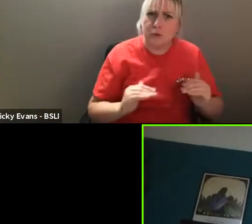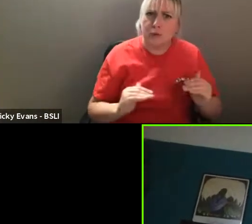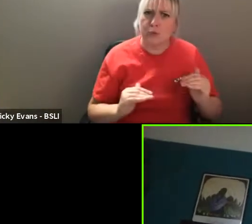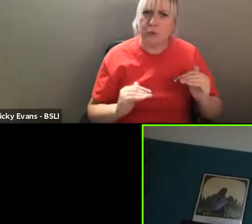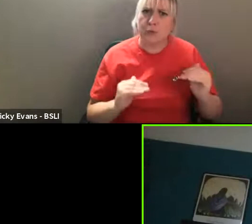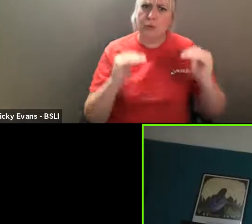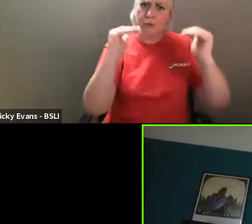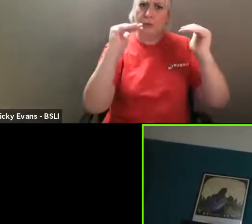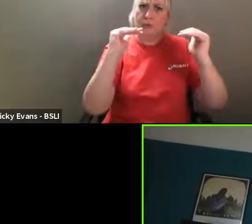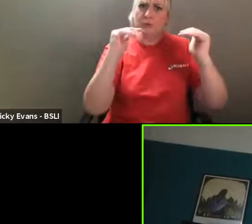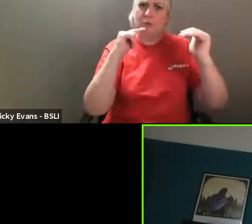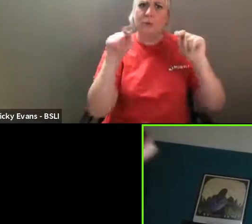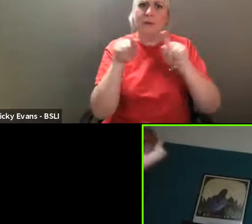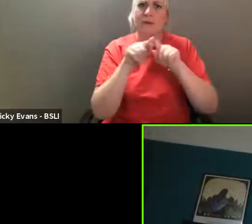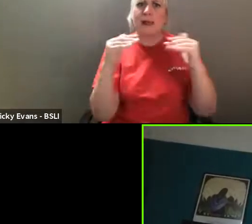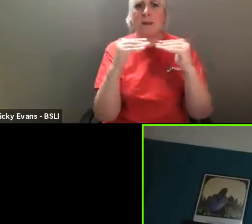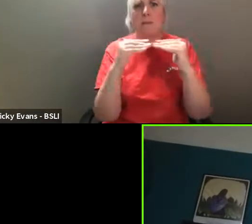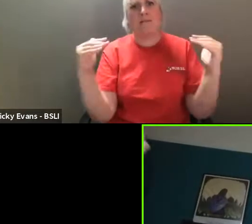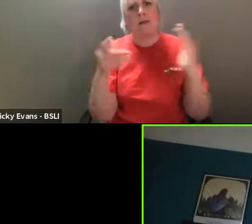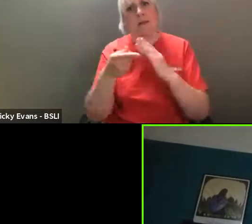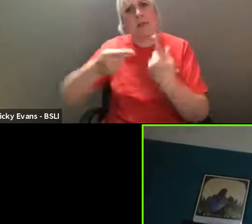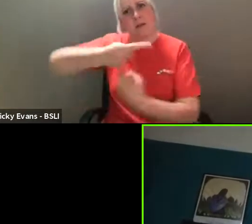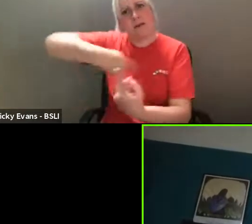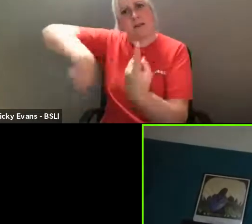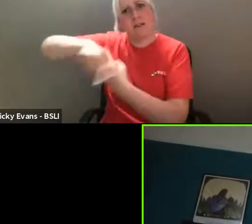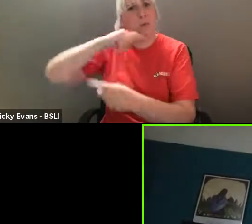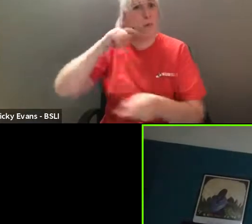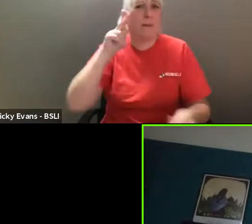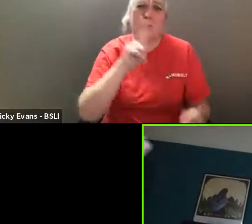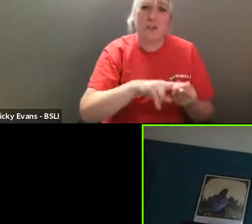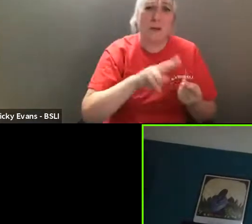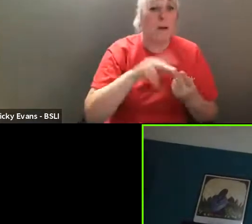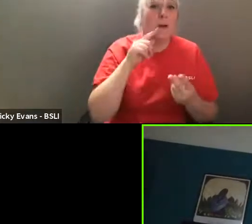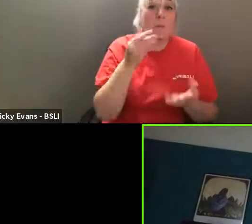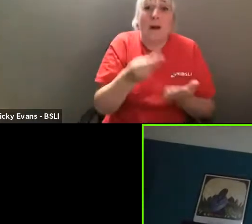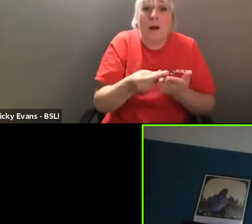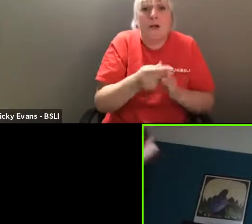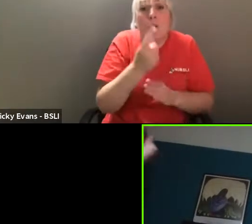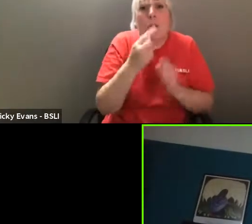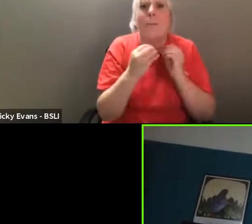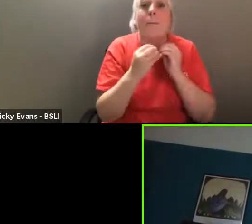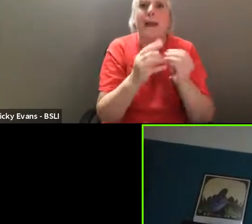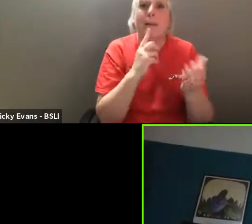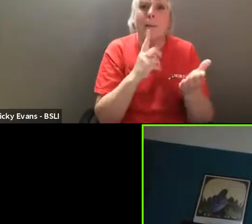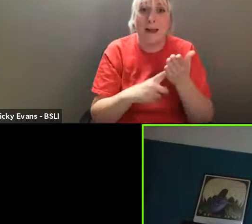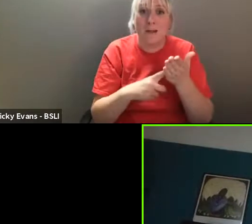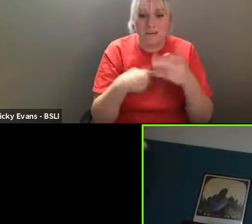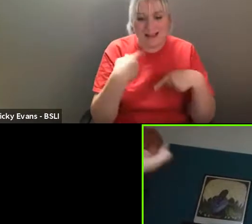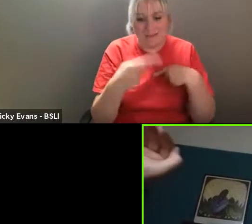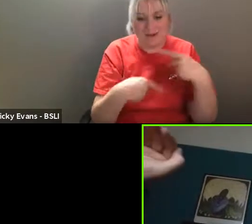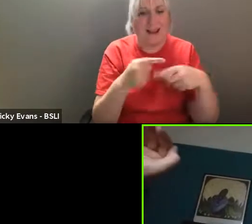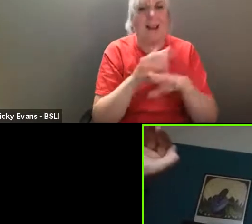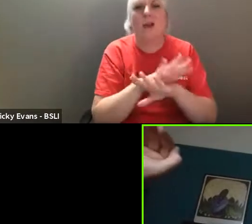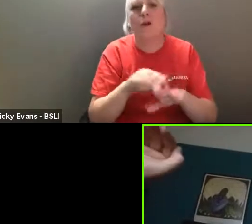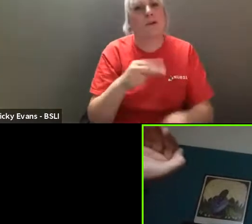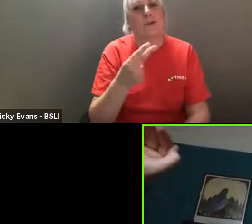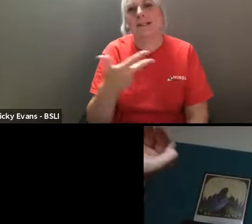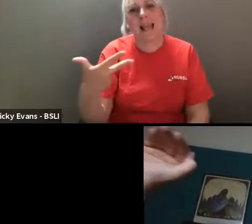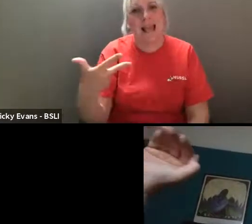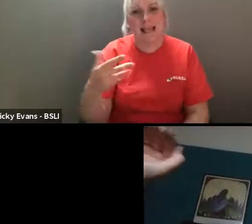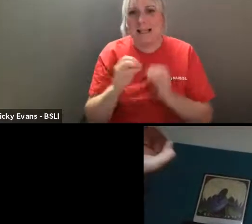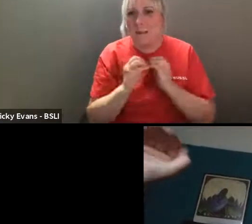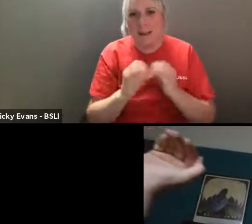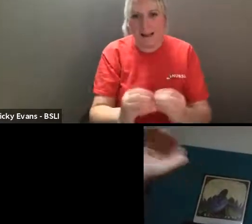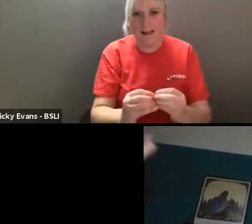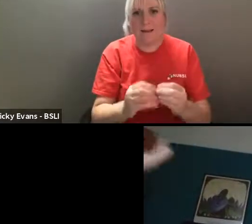much cheaper to implement and cost about £1 billion a year rather than 28 billion. And